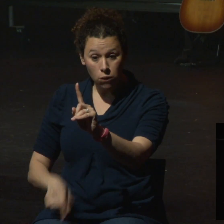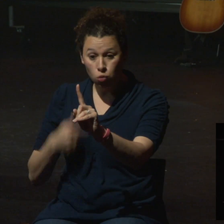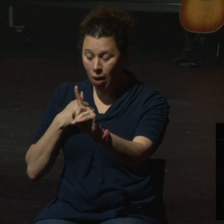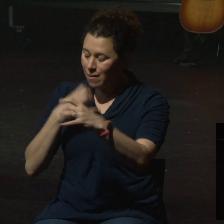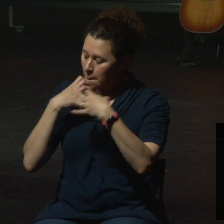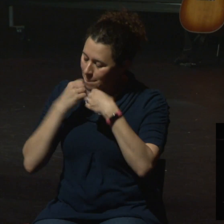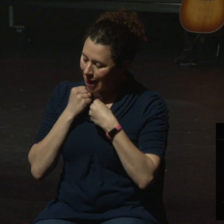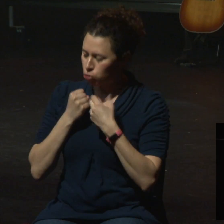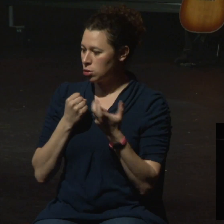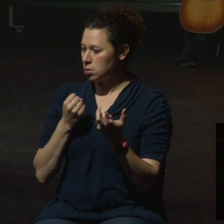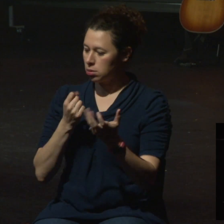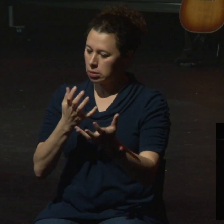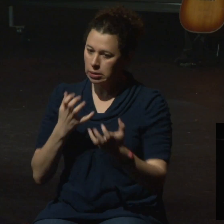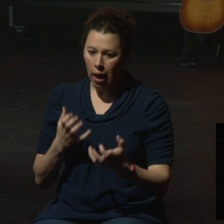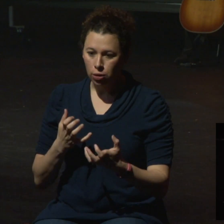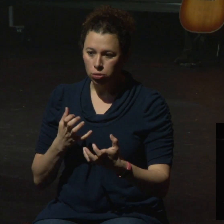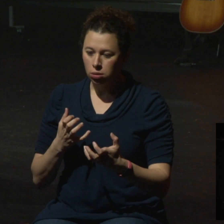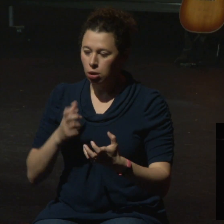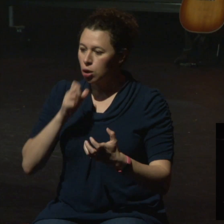when stuff gets a little rocky.